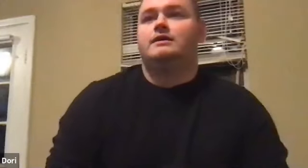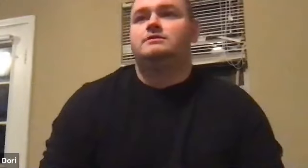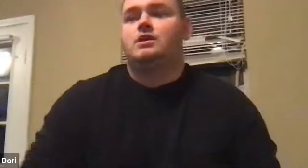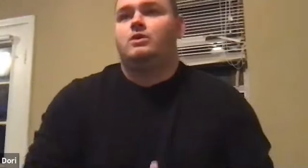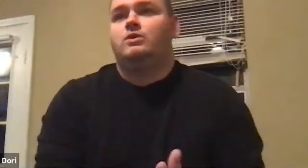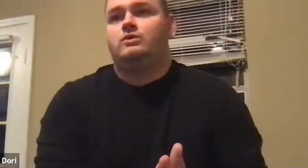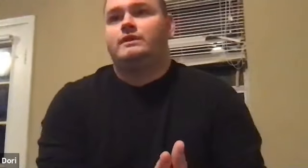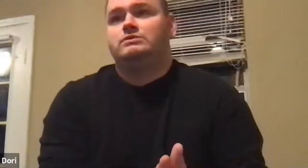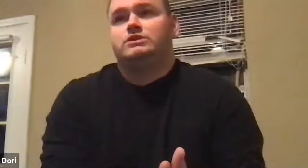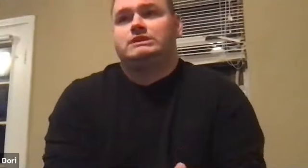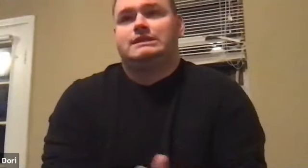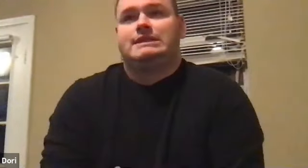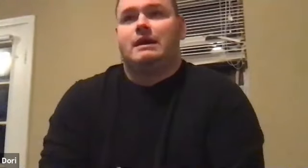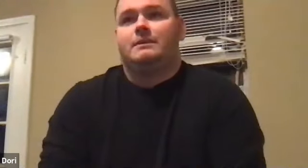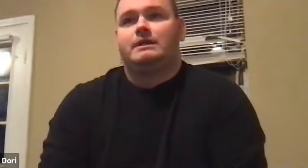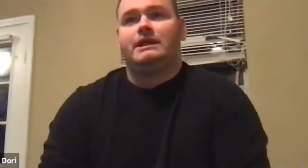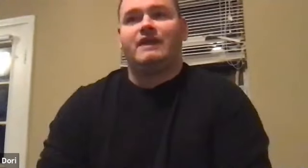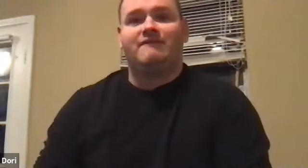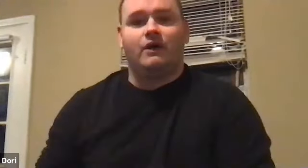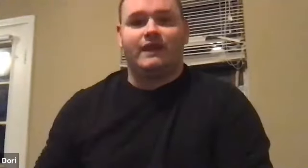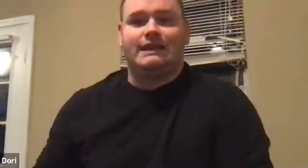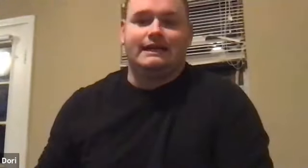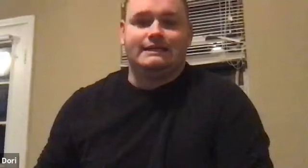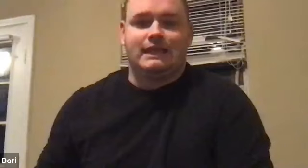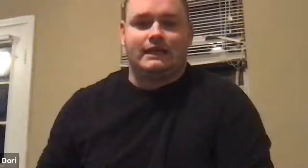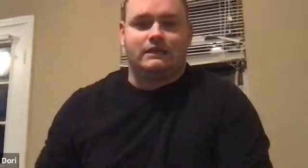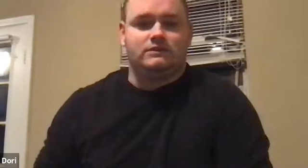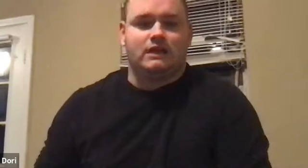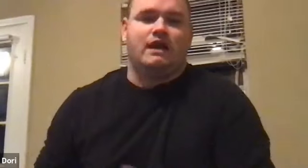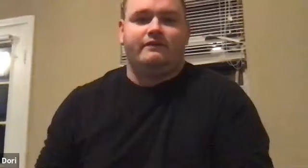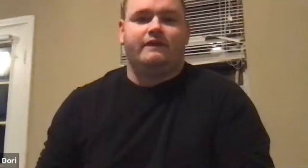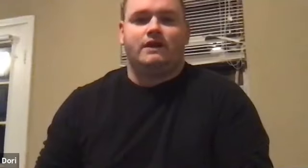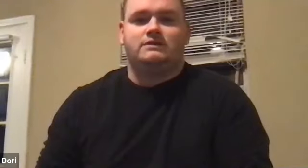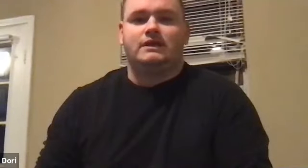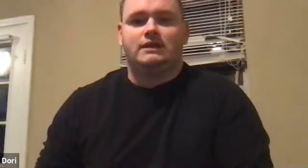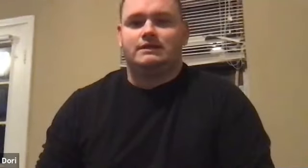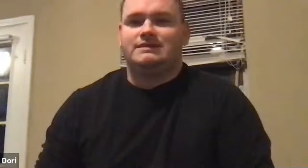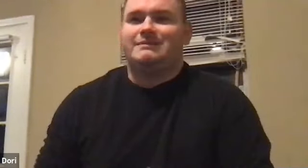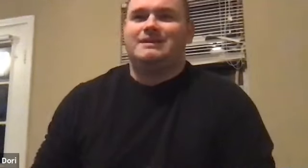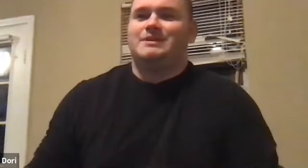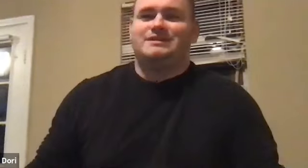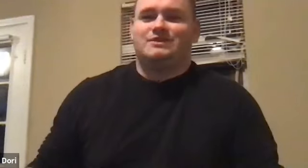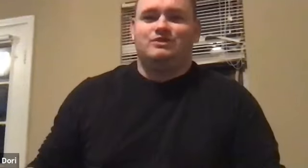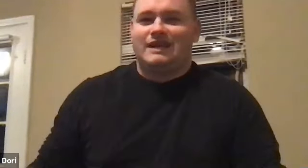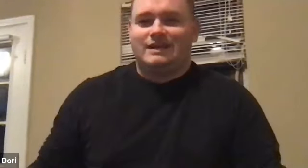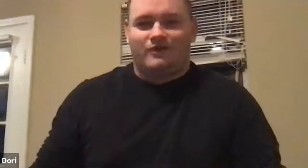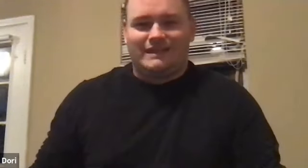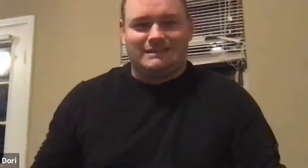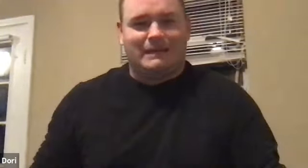And so this was just a step that they felt they needed to take. And he was like, right, they felt it. I was like, yeah, but you really don't think somebody